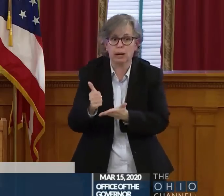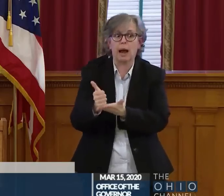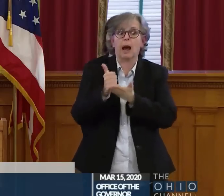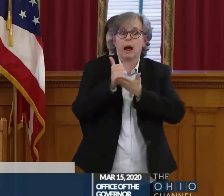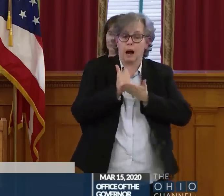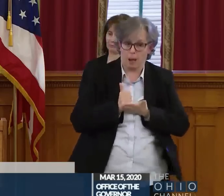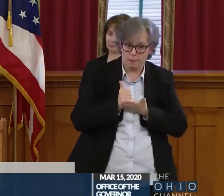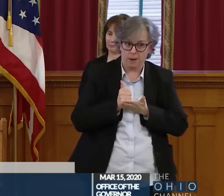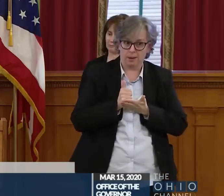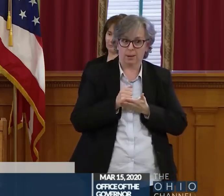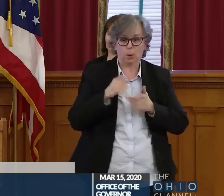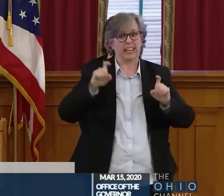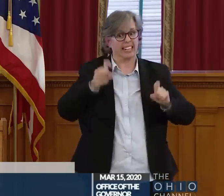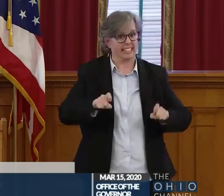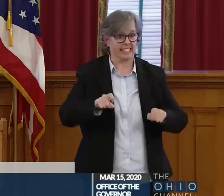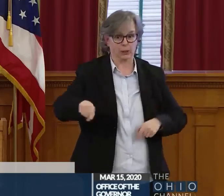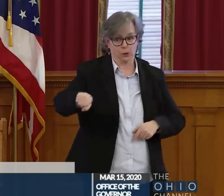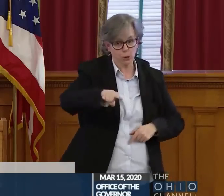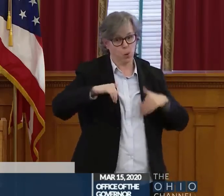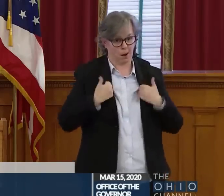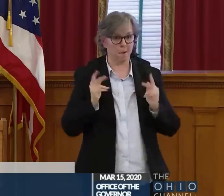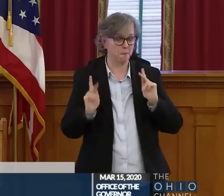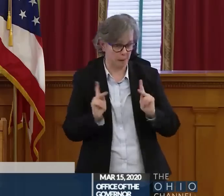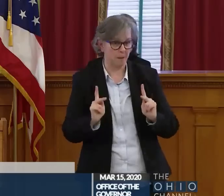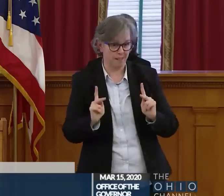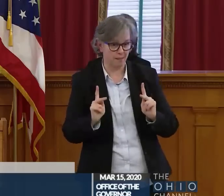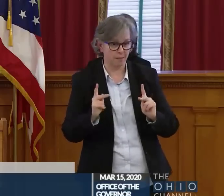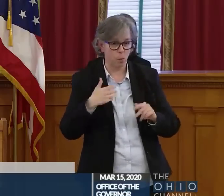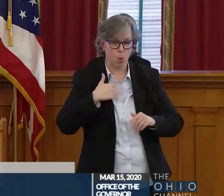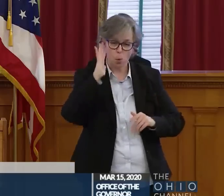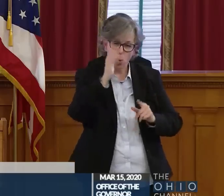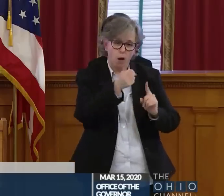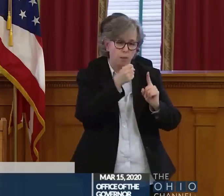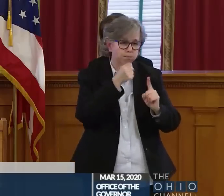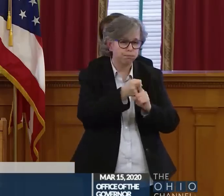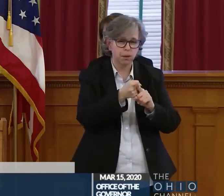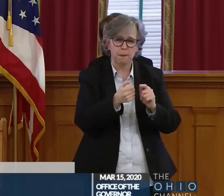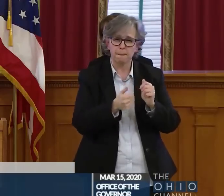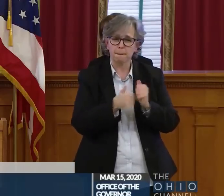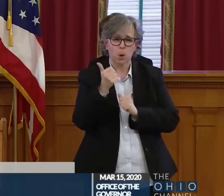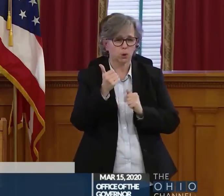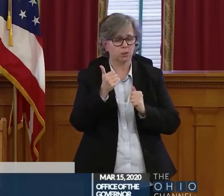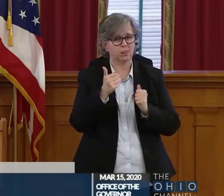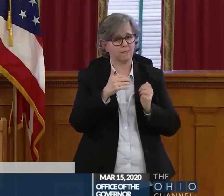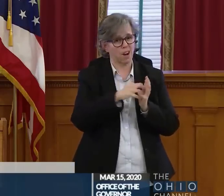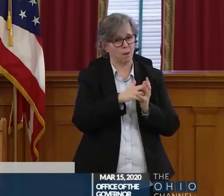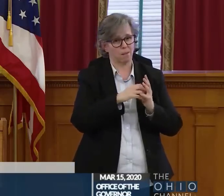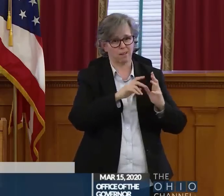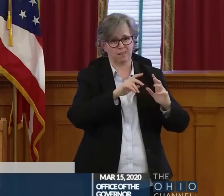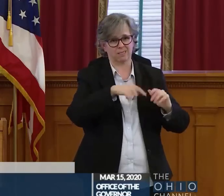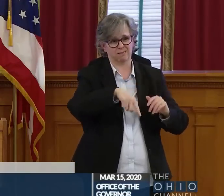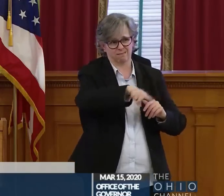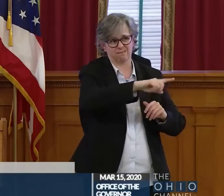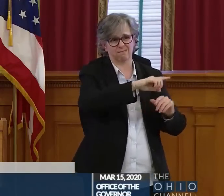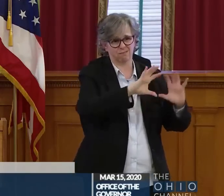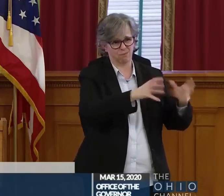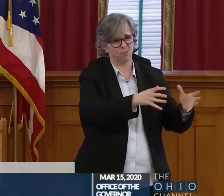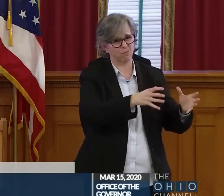This is disproportionately going to hit the most vulnerable amongst us. There is no doubt of that. We've predicted this all